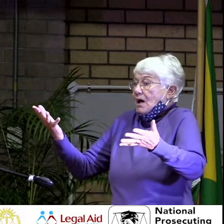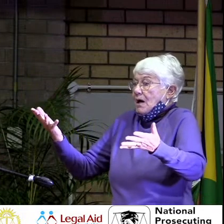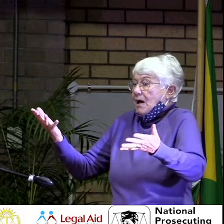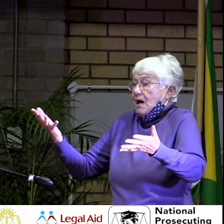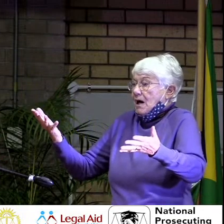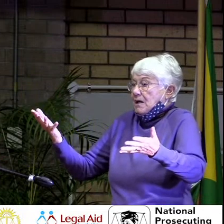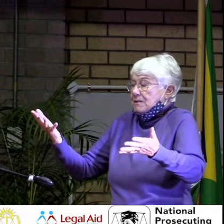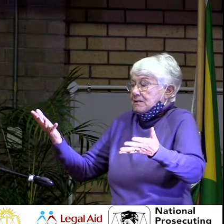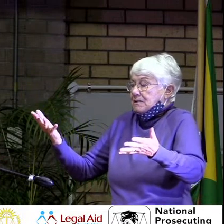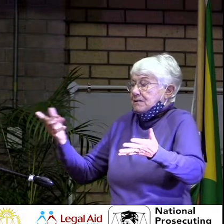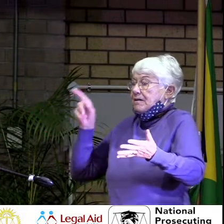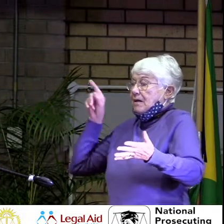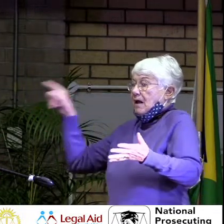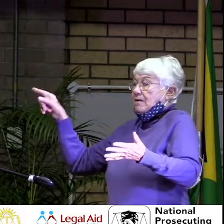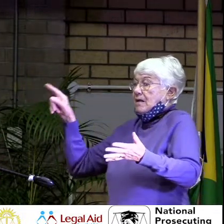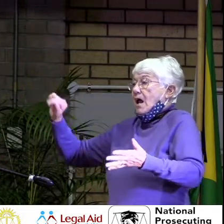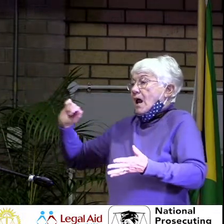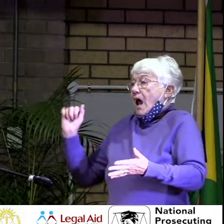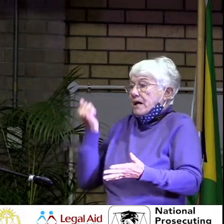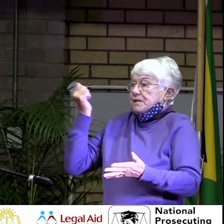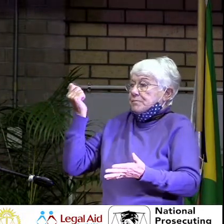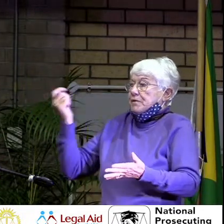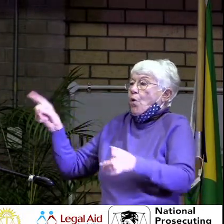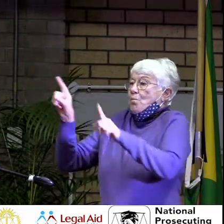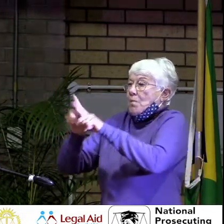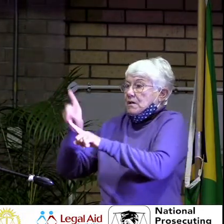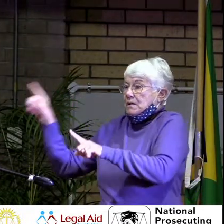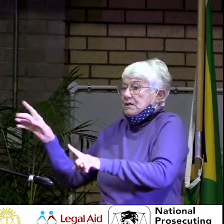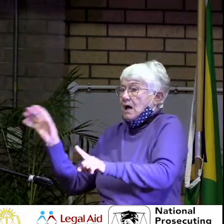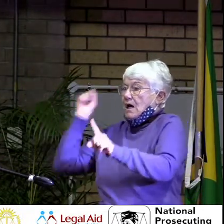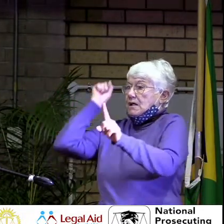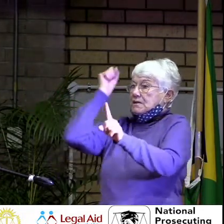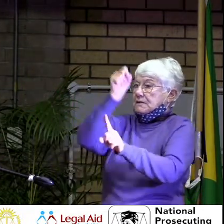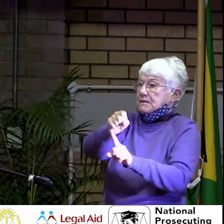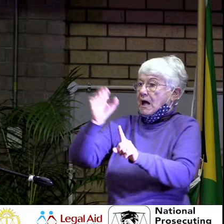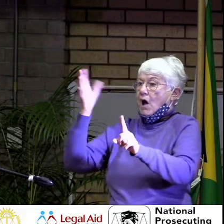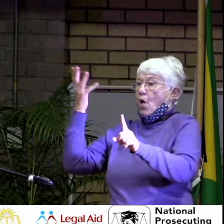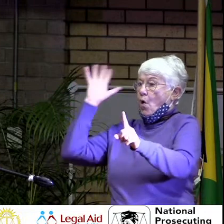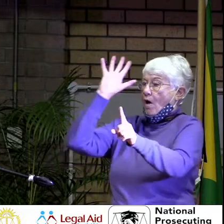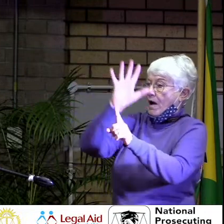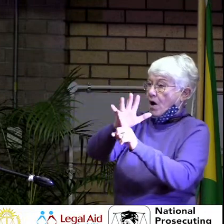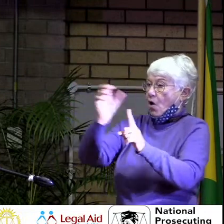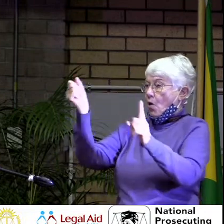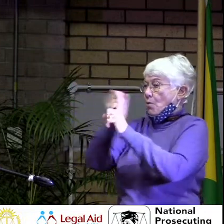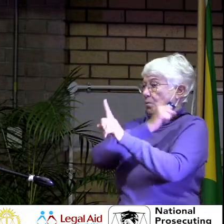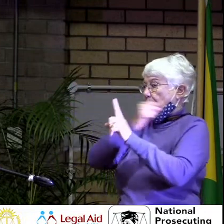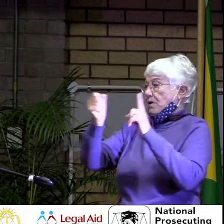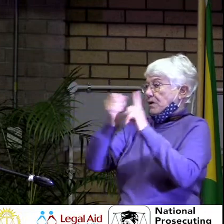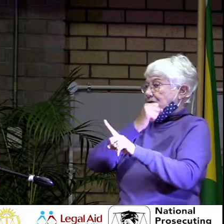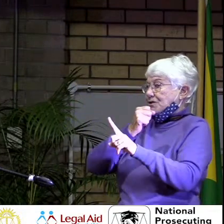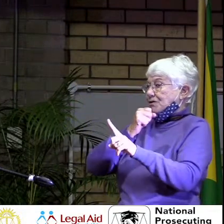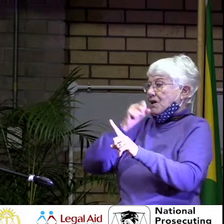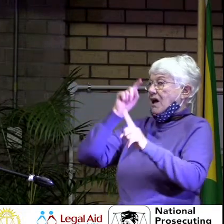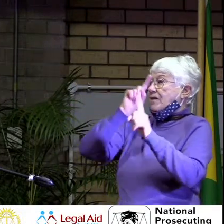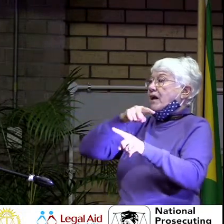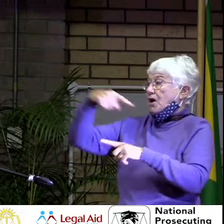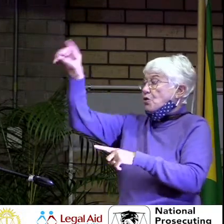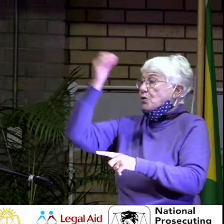aanhangig gemaak is, gaan baie terug om die aanklagte terug te trek.